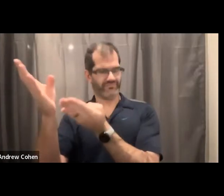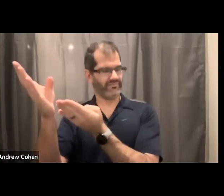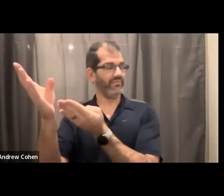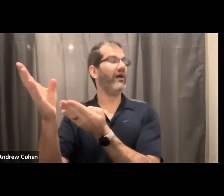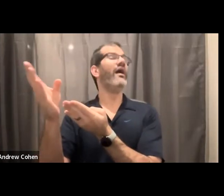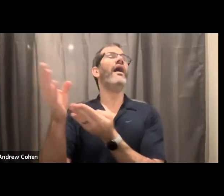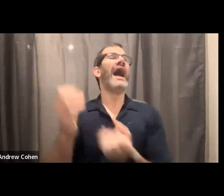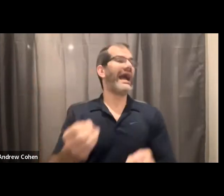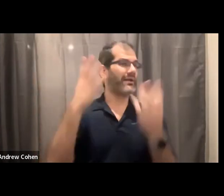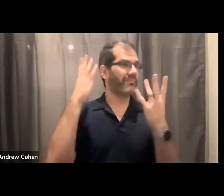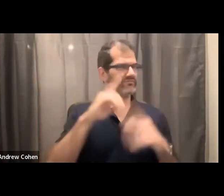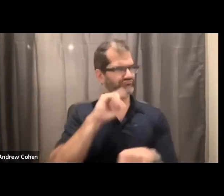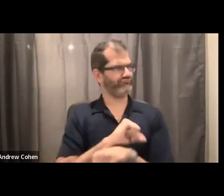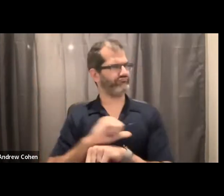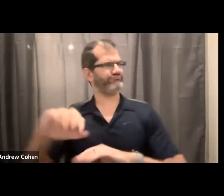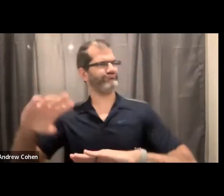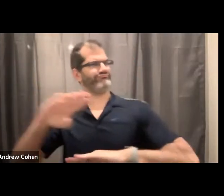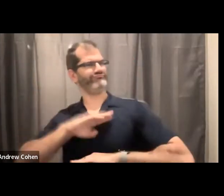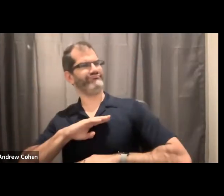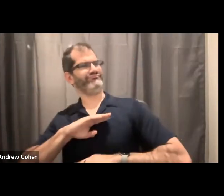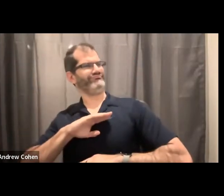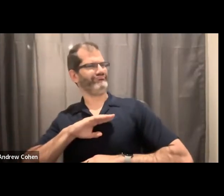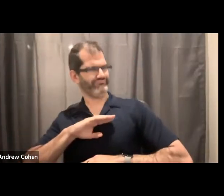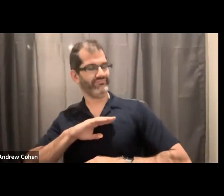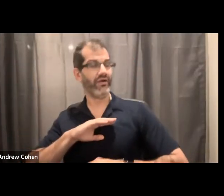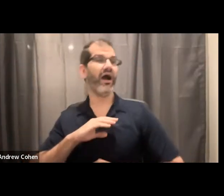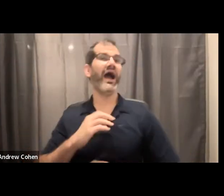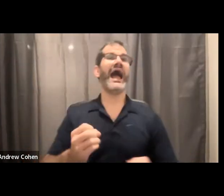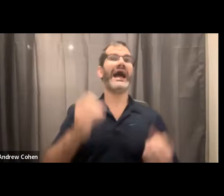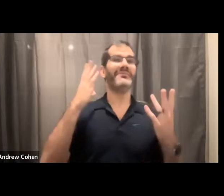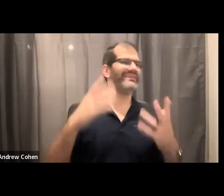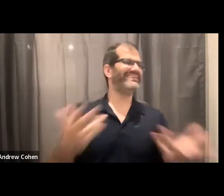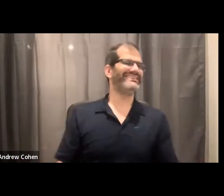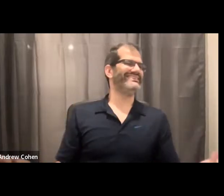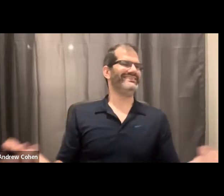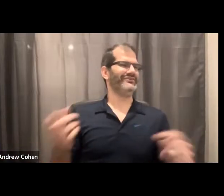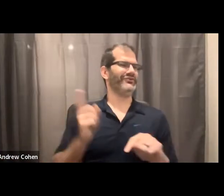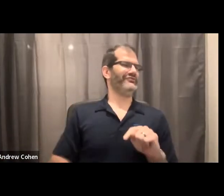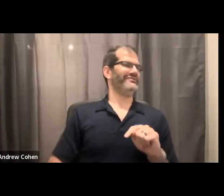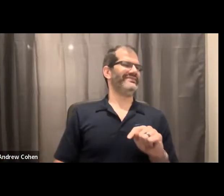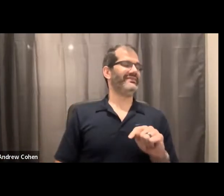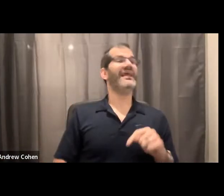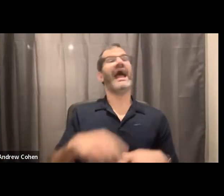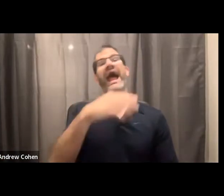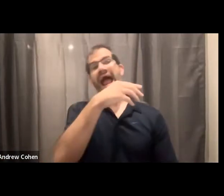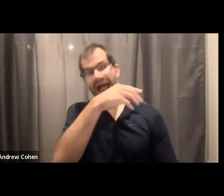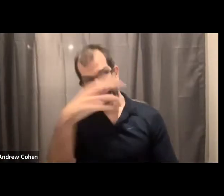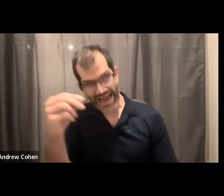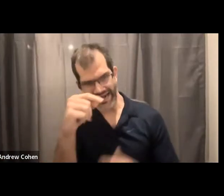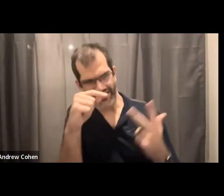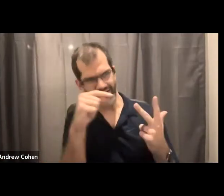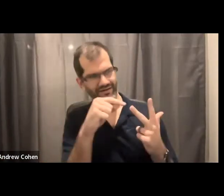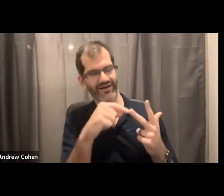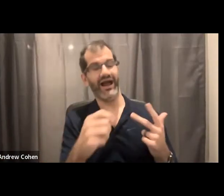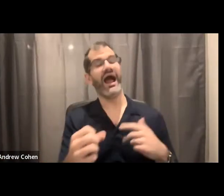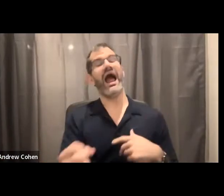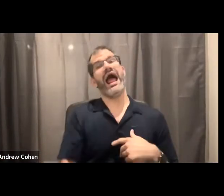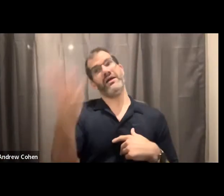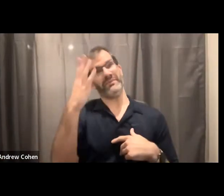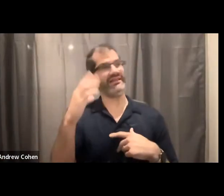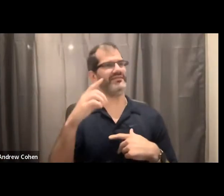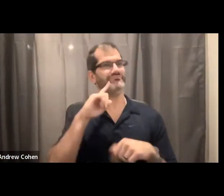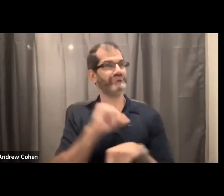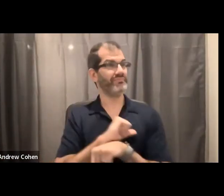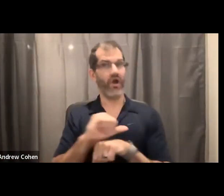at the jobs that are going unfilled out there compared to the jobs that are offered, it would be nice to